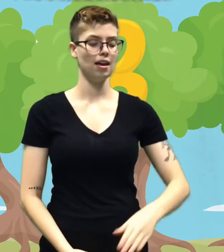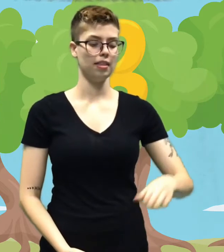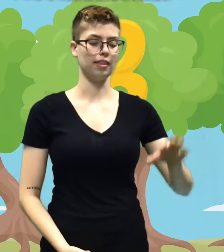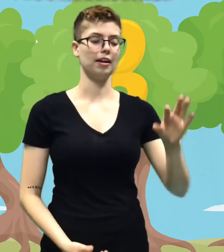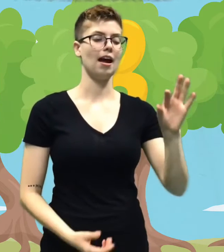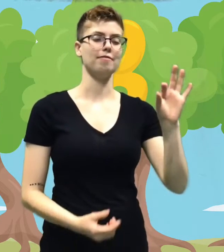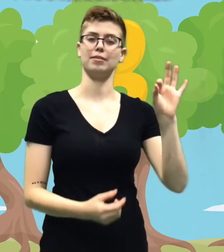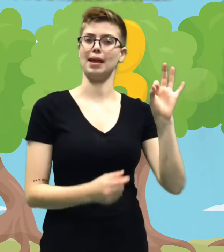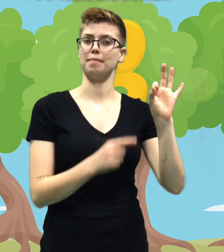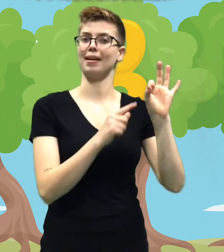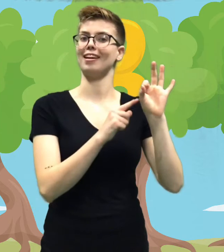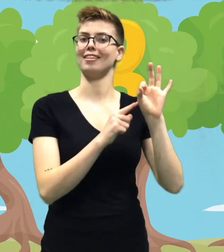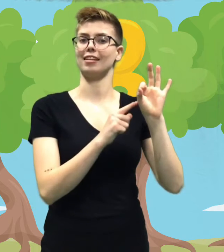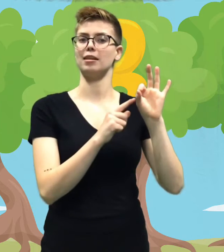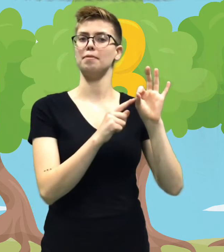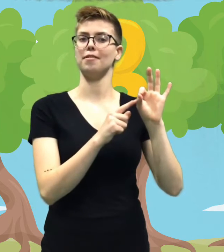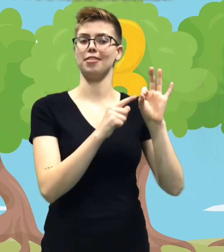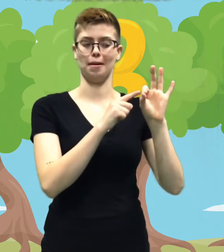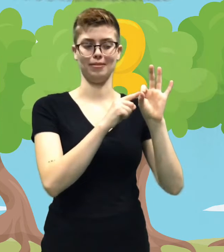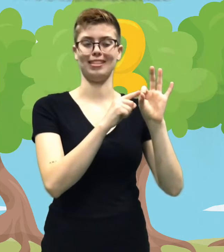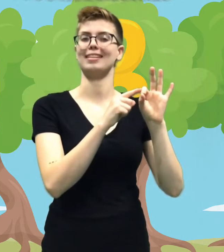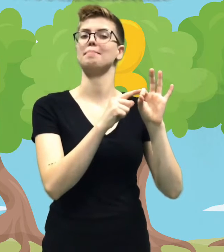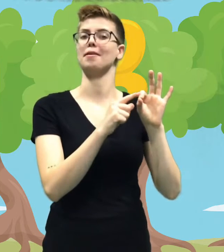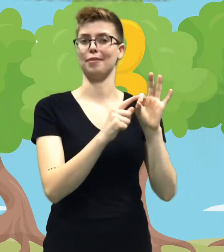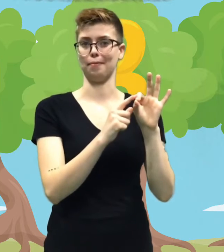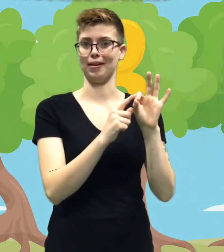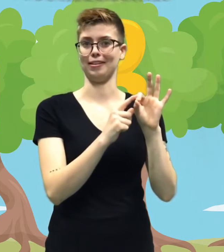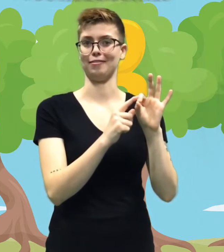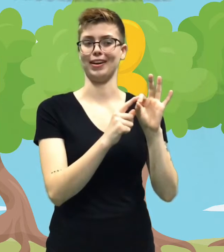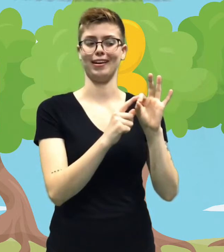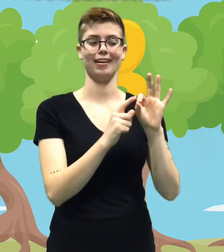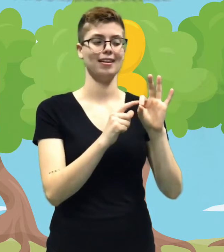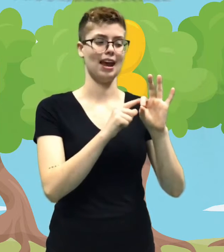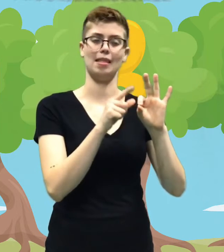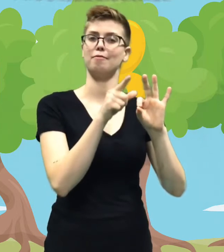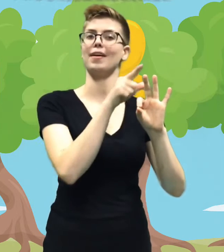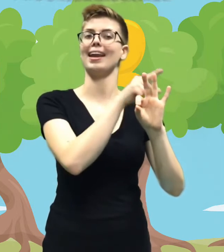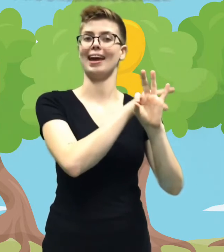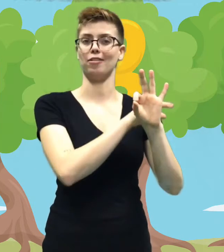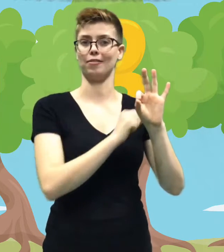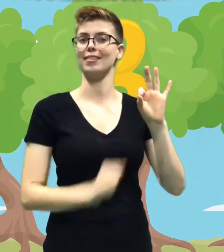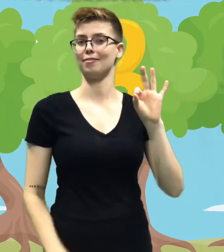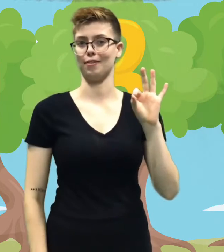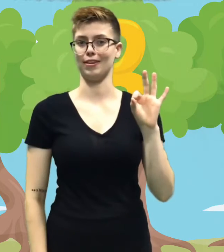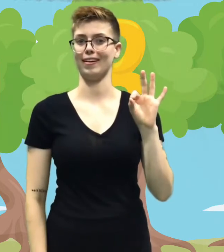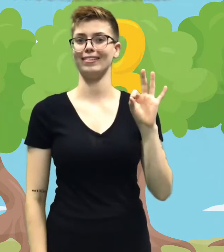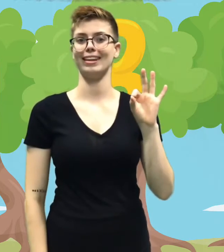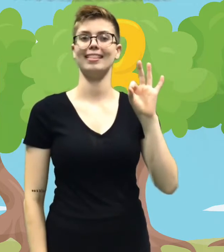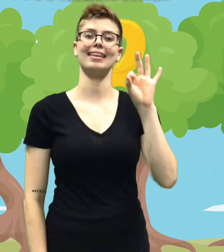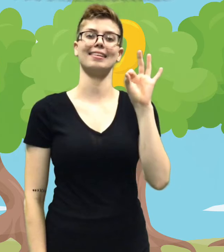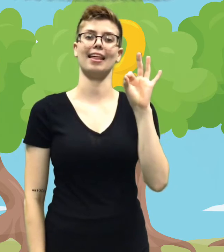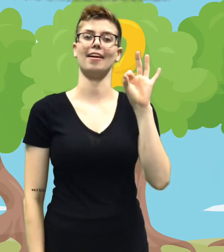The letter F is made by touching the tip of your thumb to the tip of your pointer finger and then fanning out the rest of your fingers. That's the letter